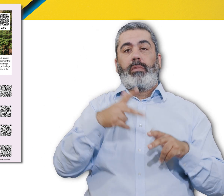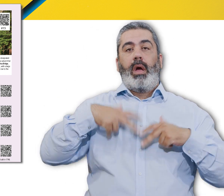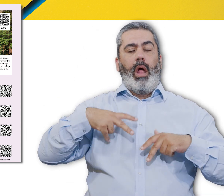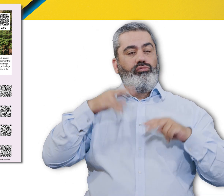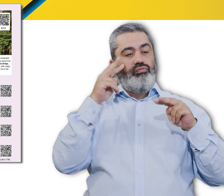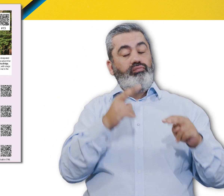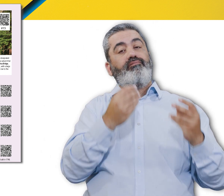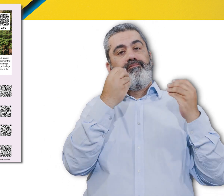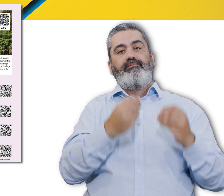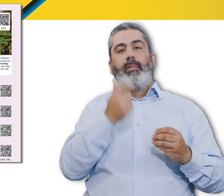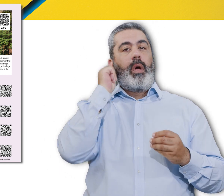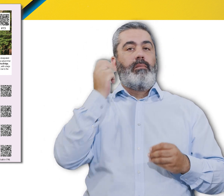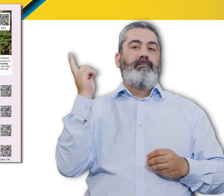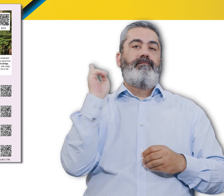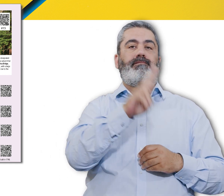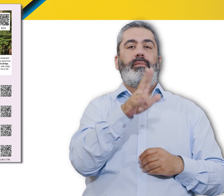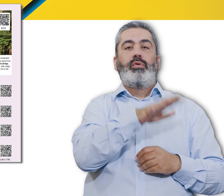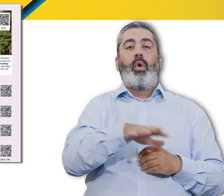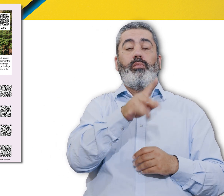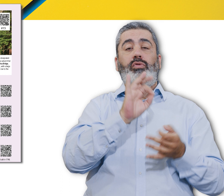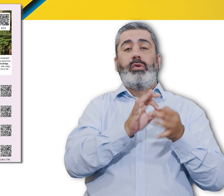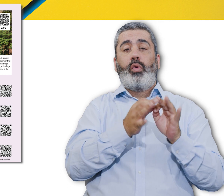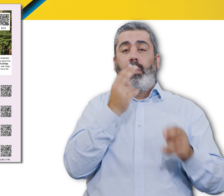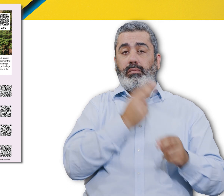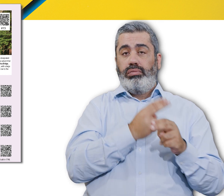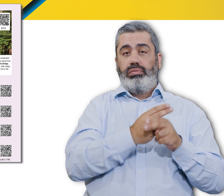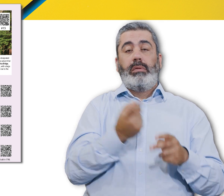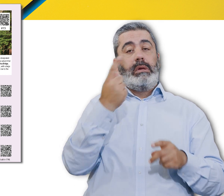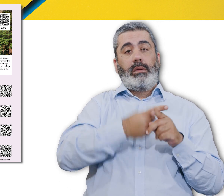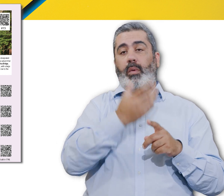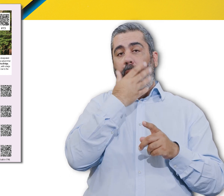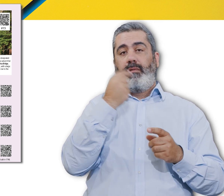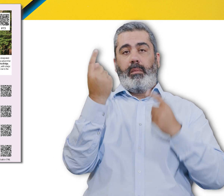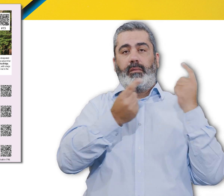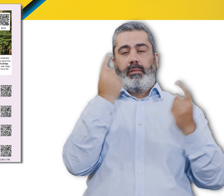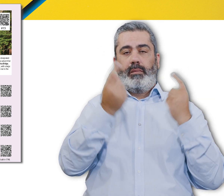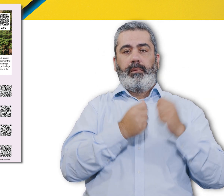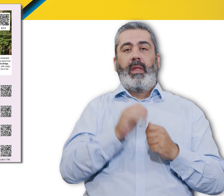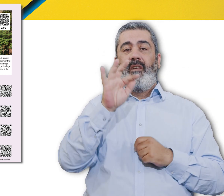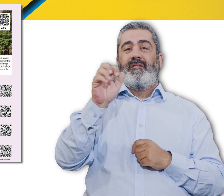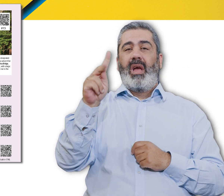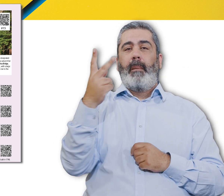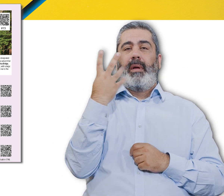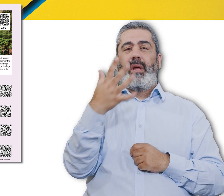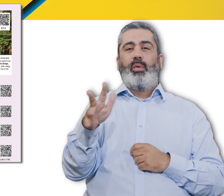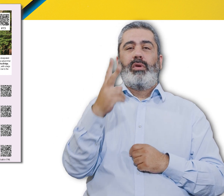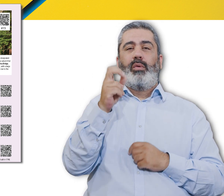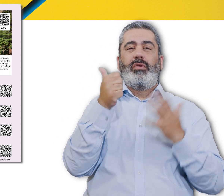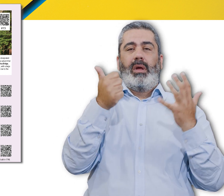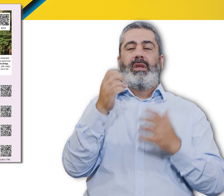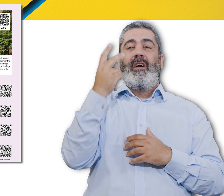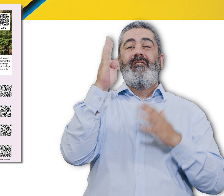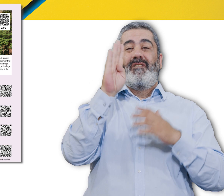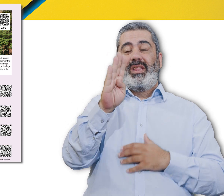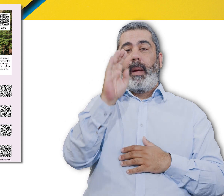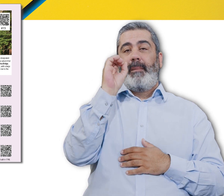of the landscape were recognized by the state, which officially designated it as a place of historical and special natural beauty. Government Gazette